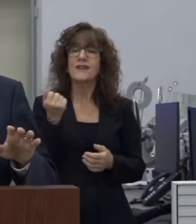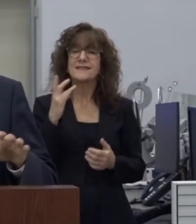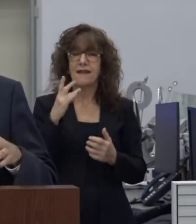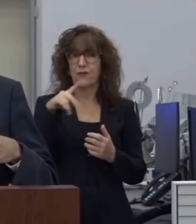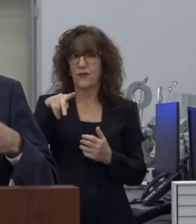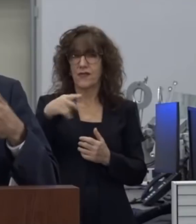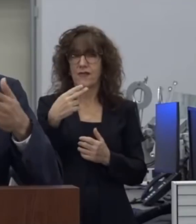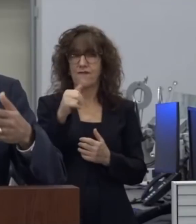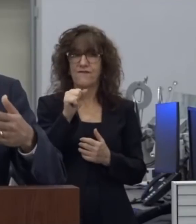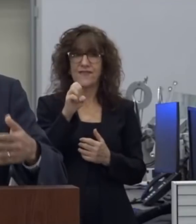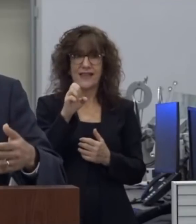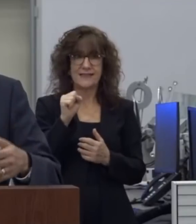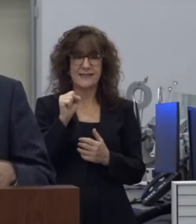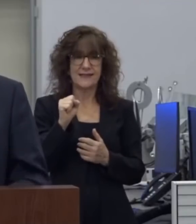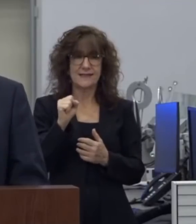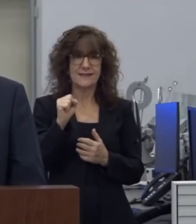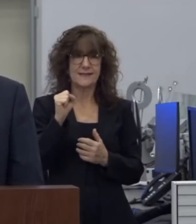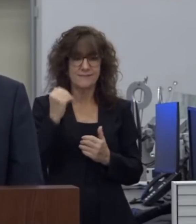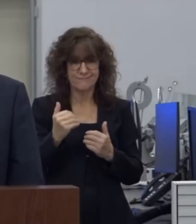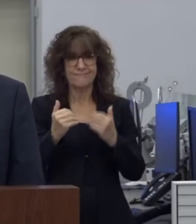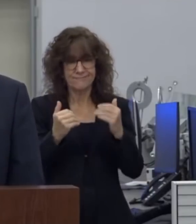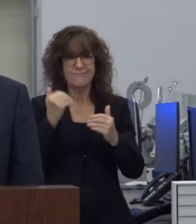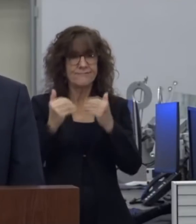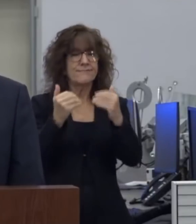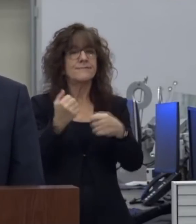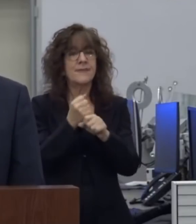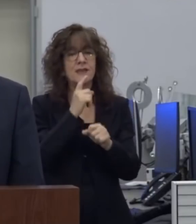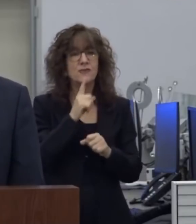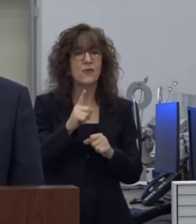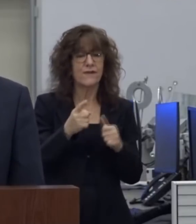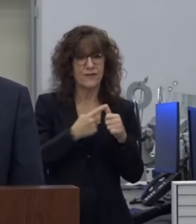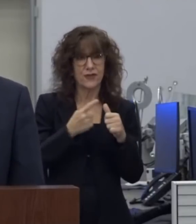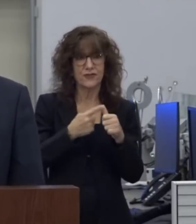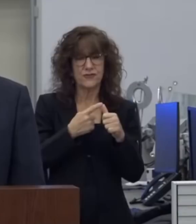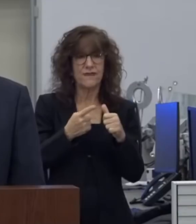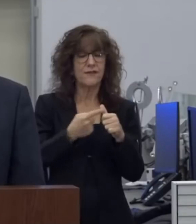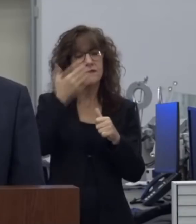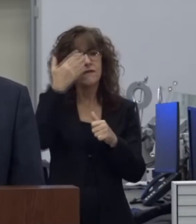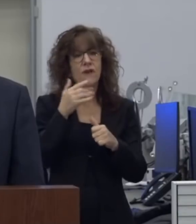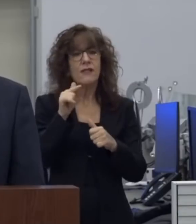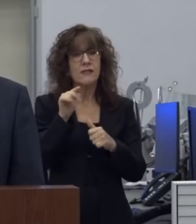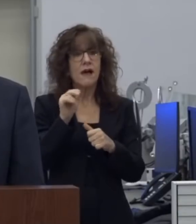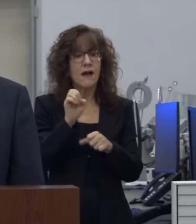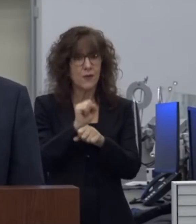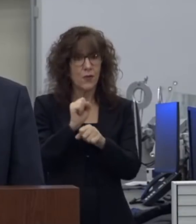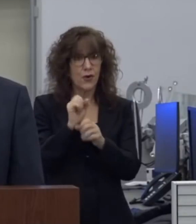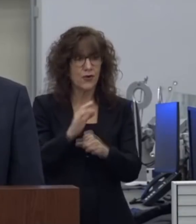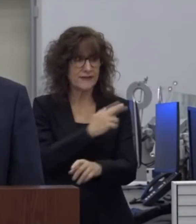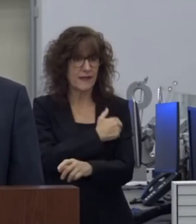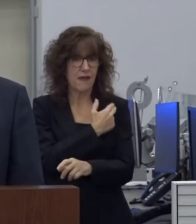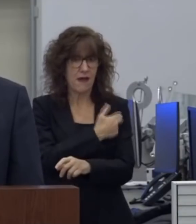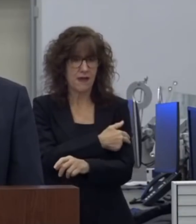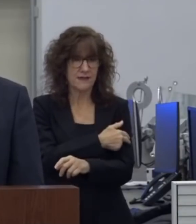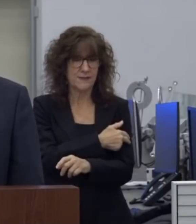phases that we'll go through in terms of making sure that our first frontline workers at the hospital system